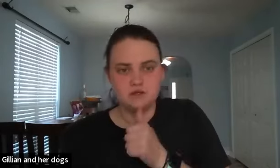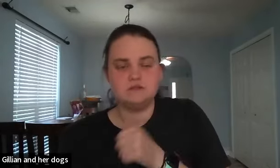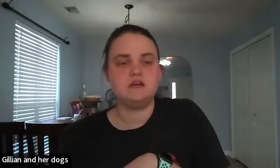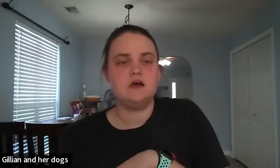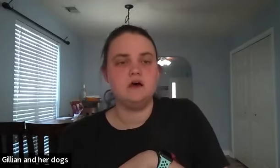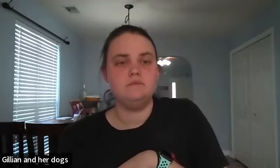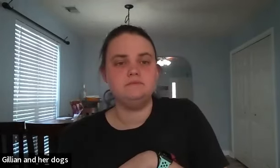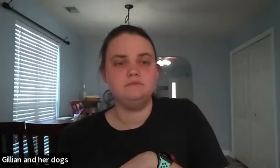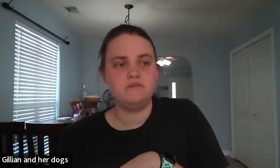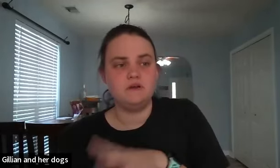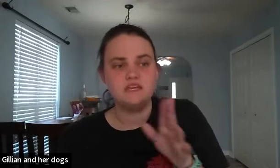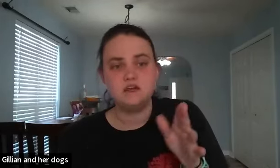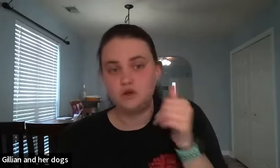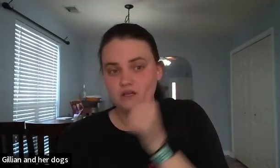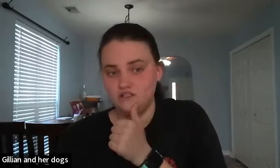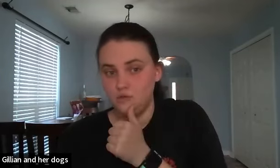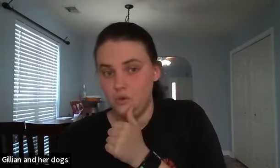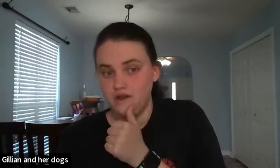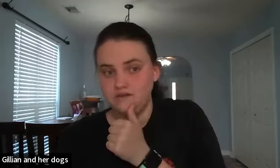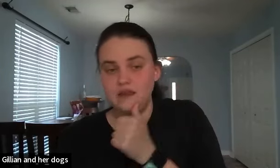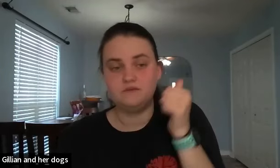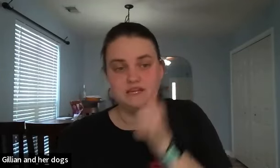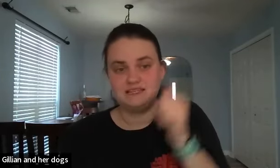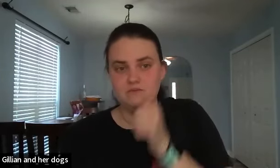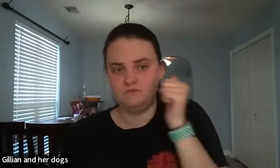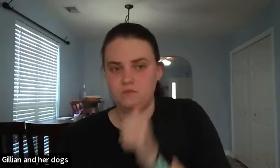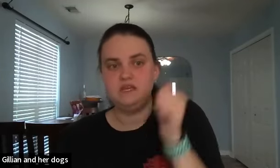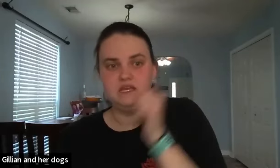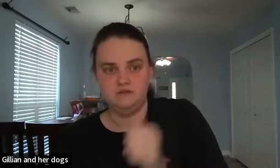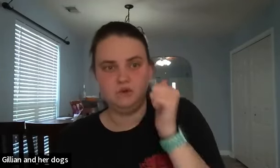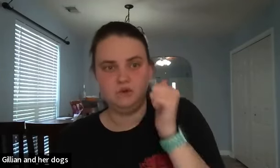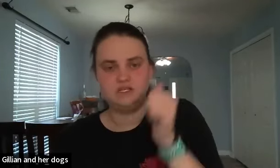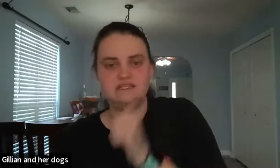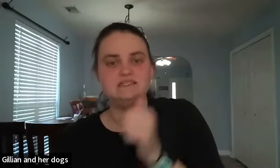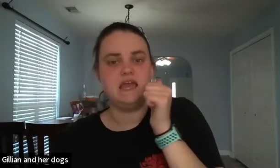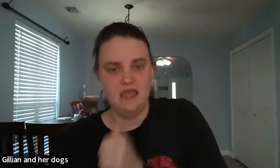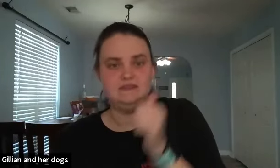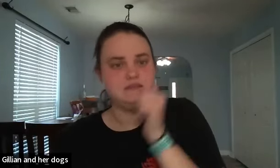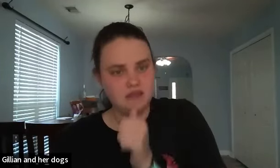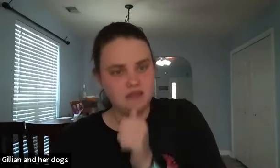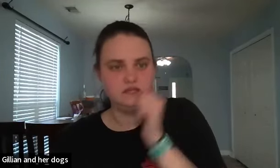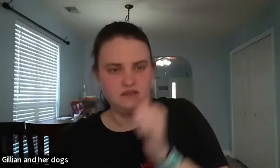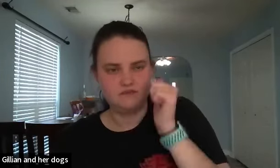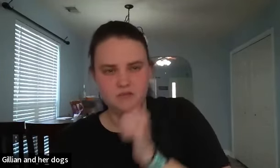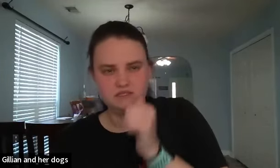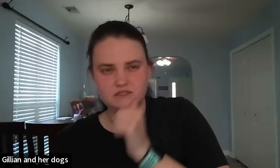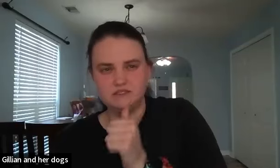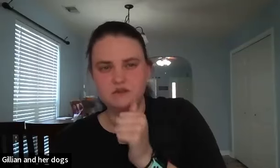girls. If I'm saying a girl, I do one every day, is that repeated motion because it's daily, if that makes sense. So there's